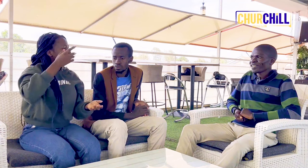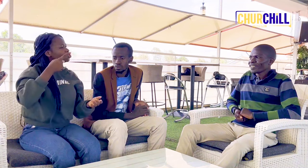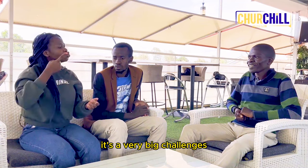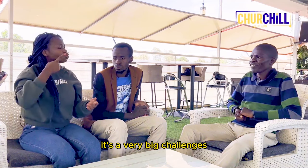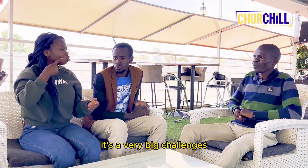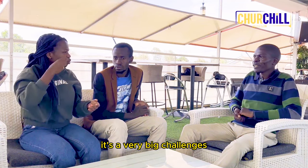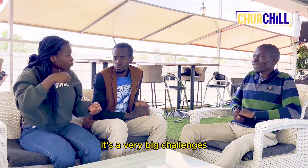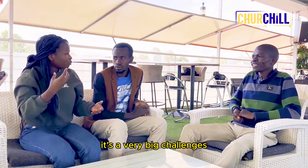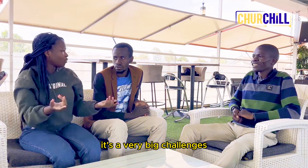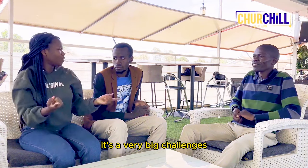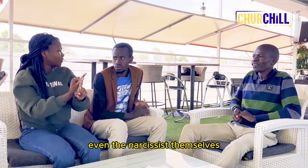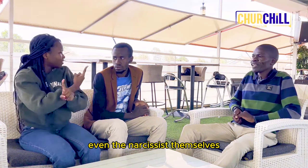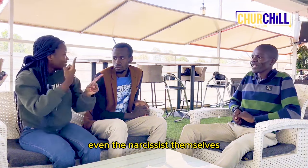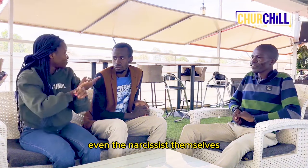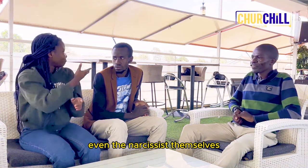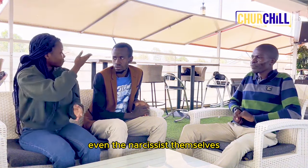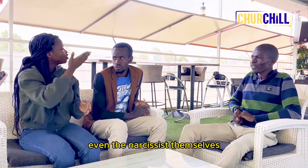It's a very big challenge, even the nurses themselves.